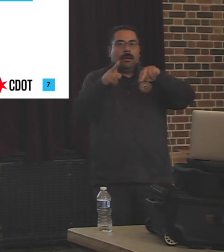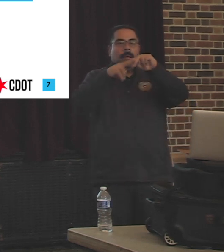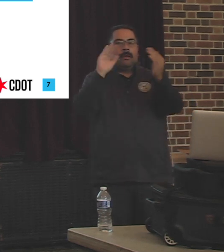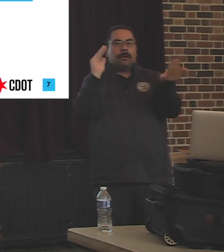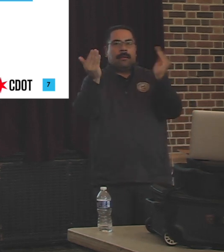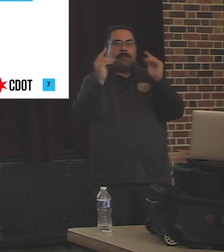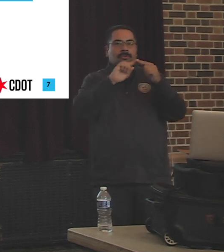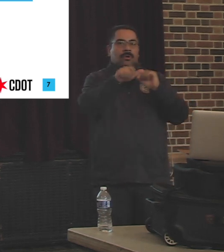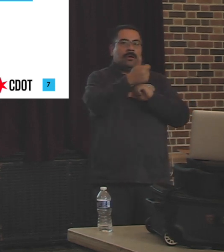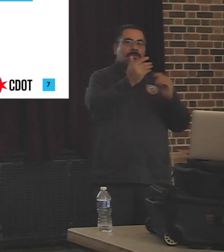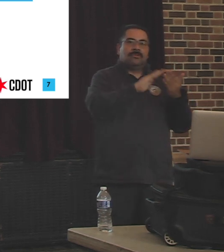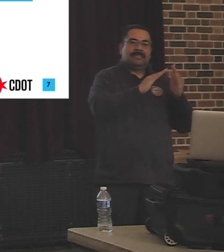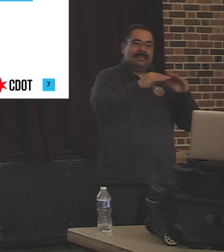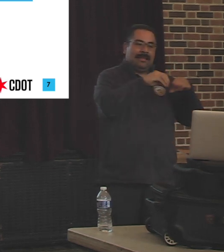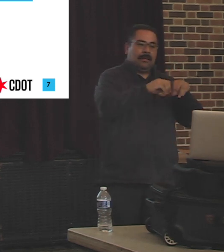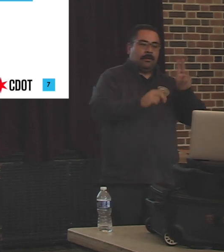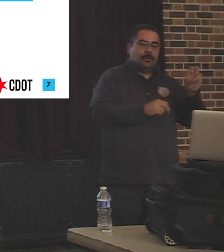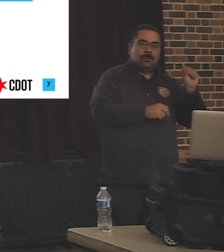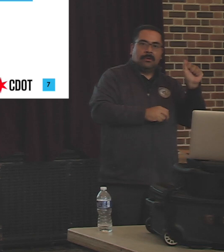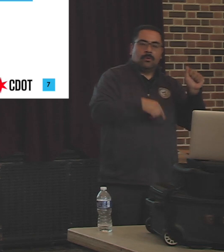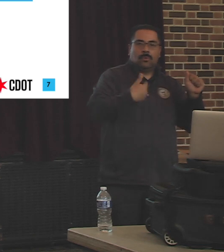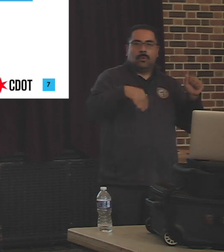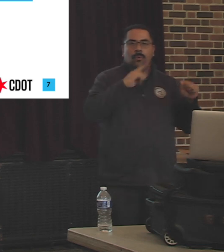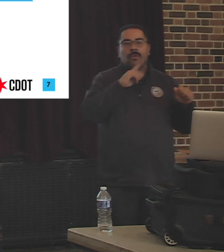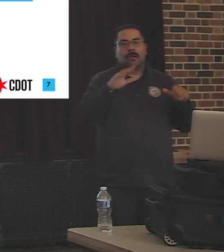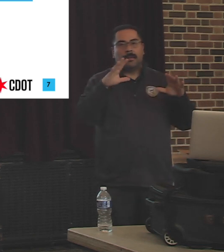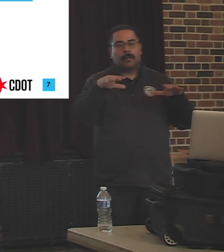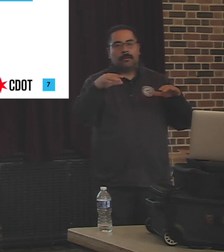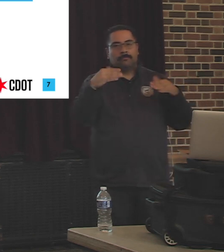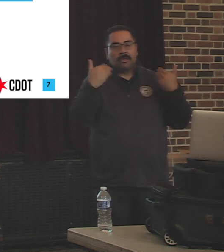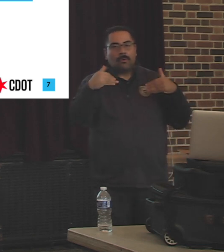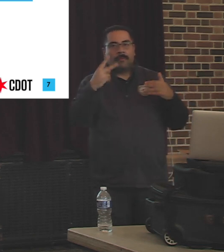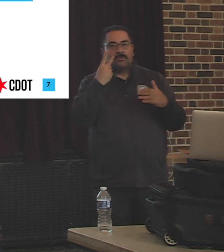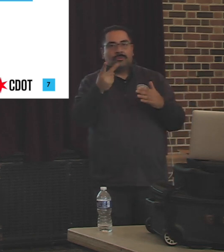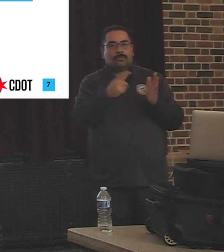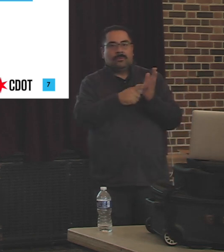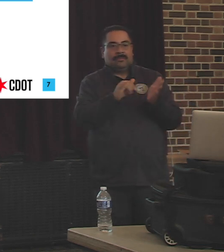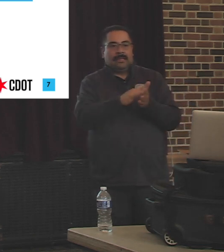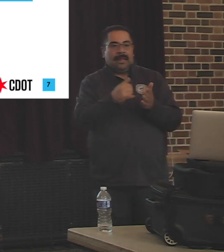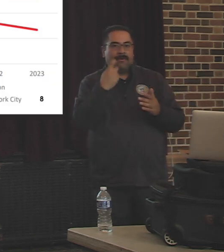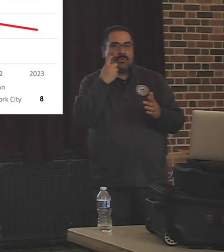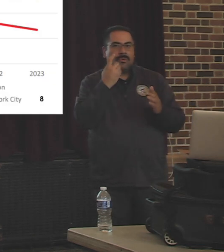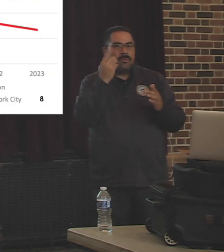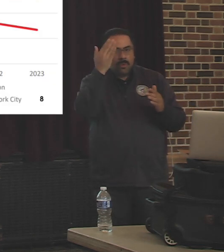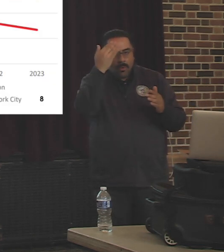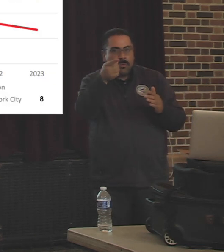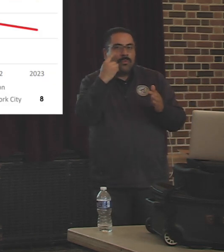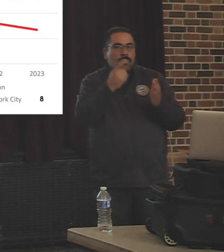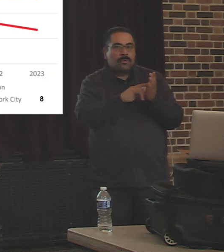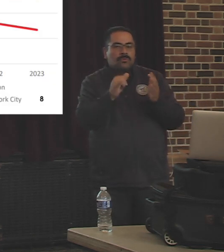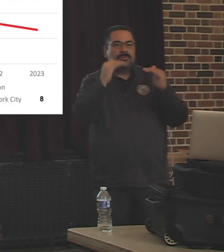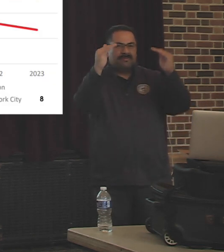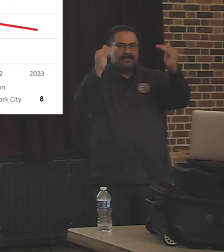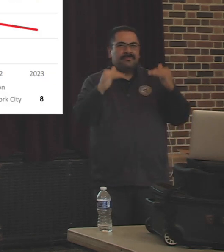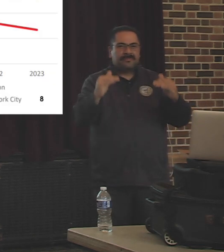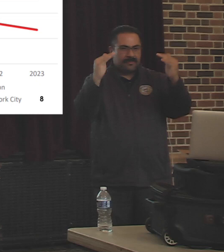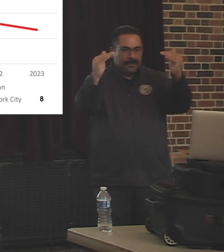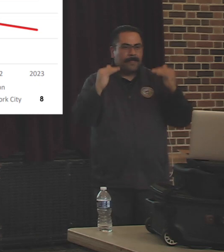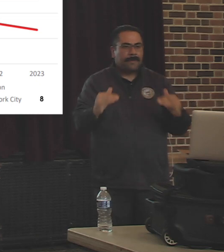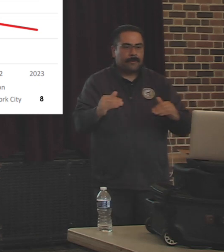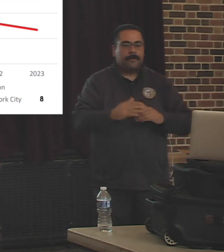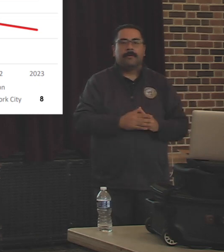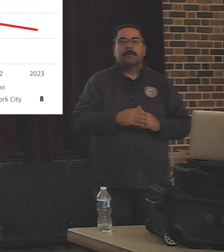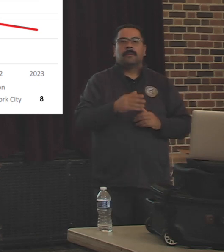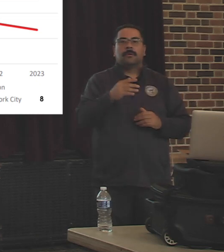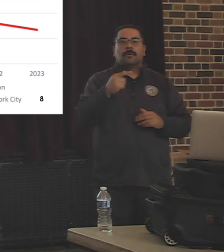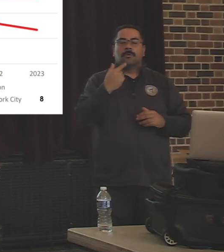it's really been incredible to see that, and I know you guys have seen that too. I think we go to the next slide. So just